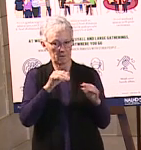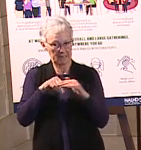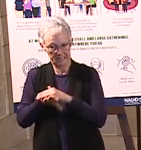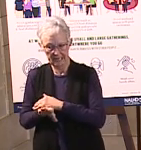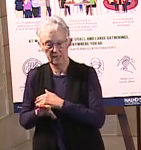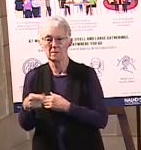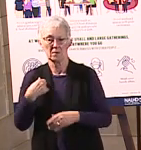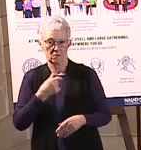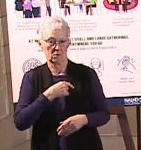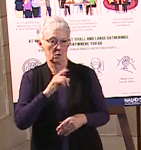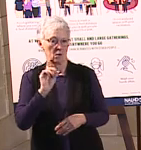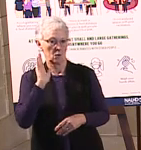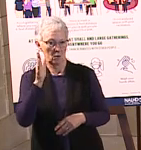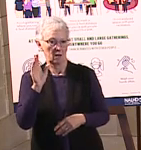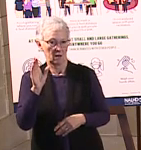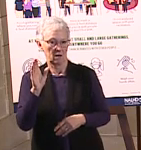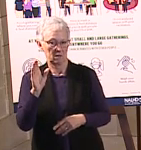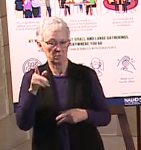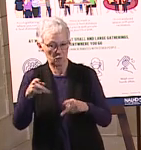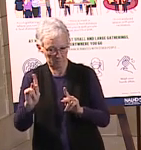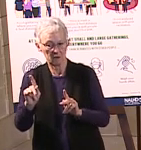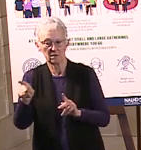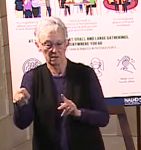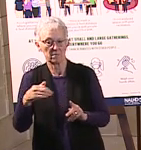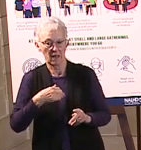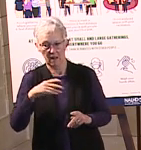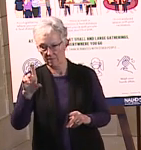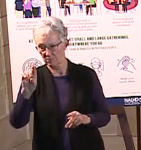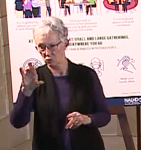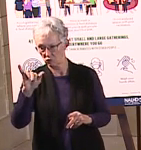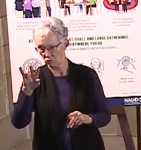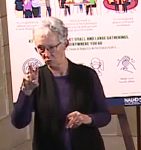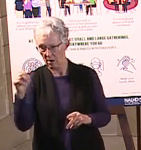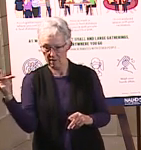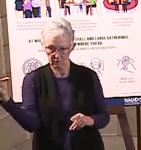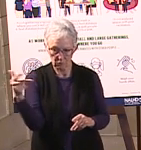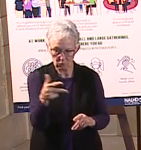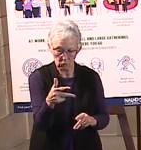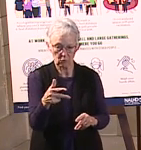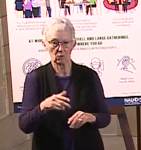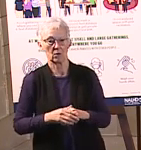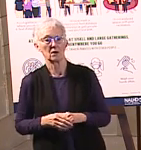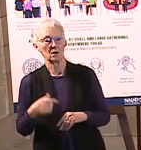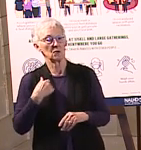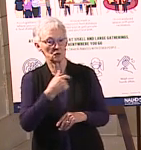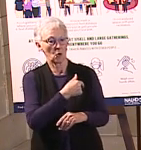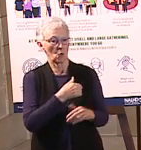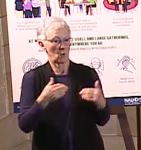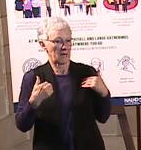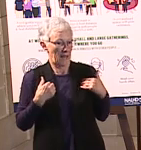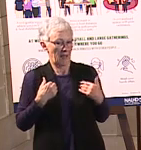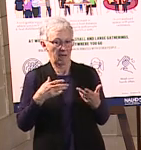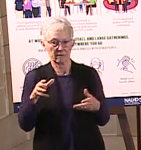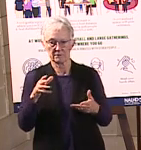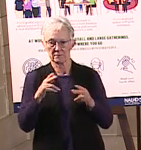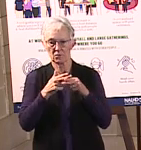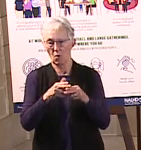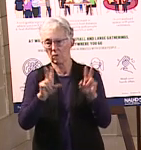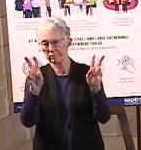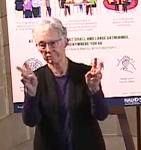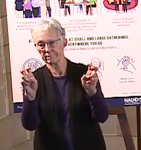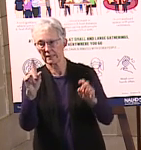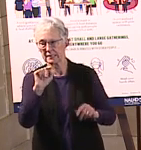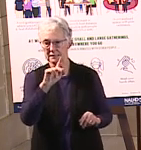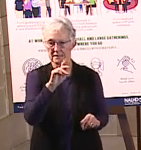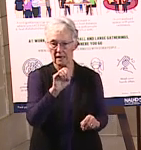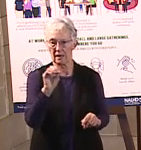to address this through things like Takeout Tuesdays, Small Brewery Sundays. Obviously, earlier in the year, the federal government had their Paycheck